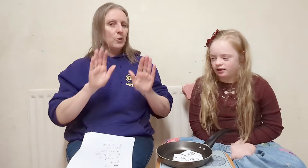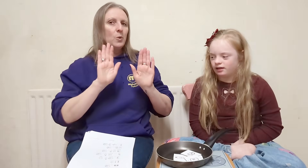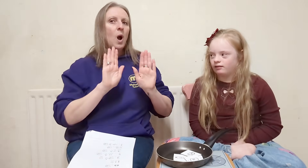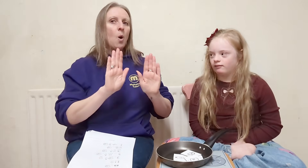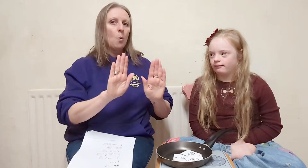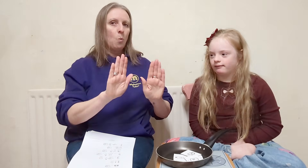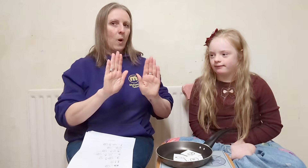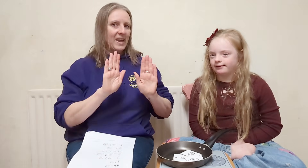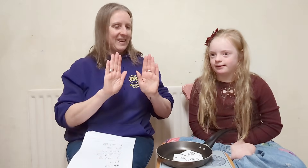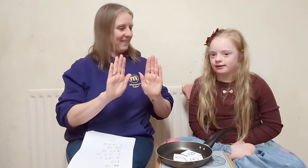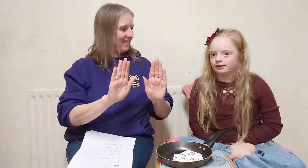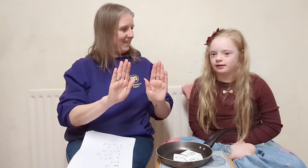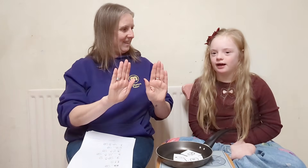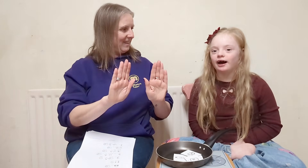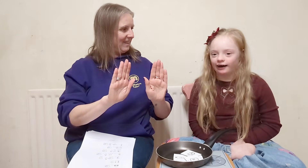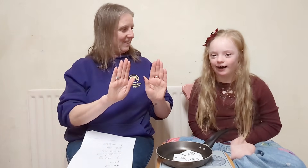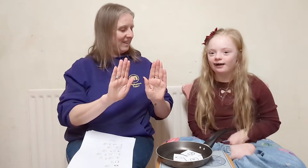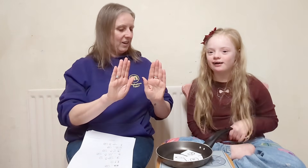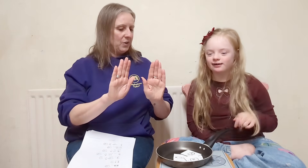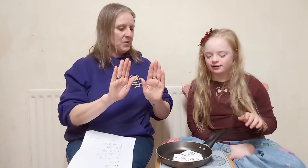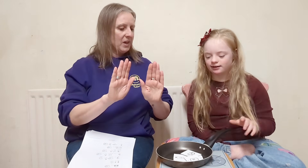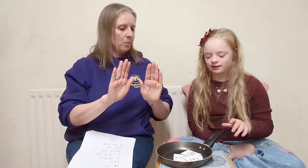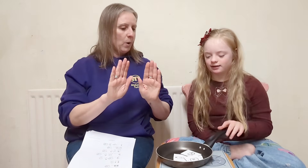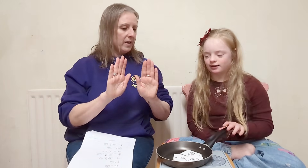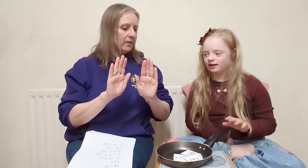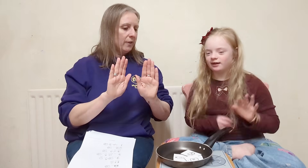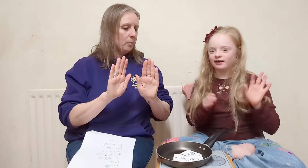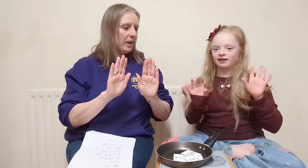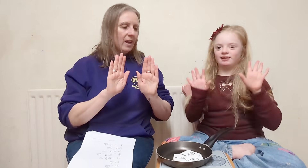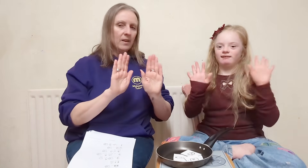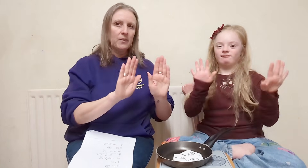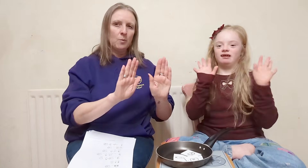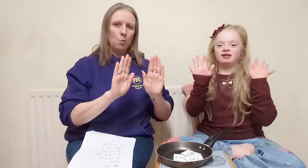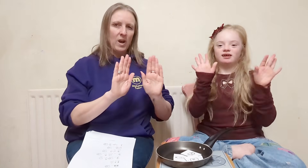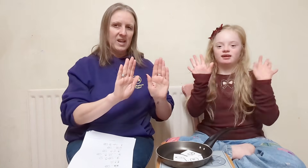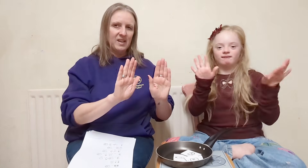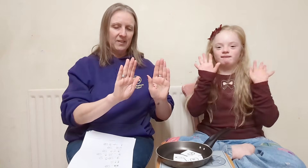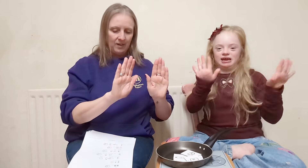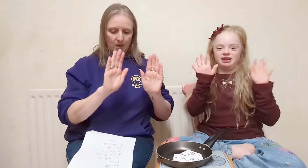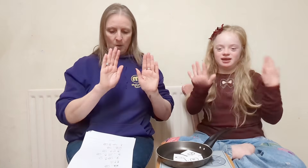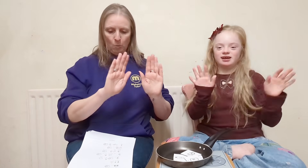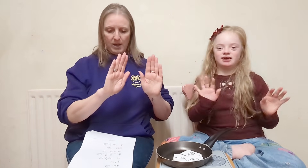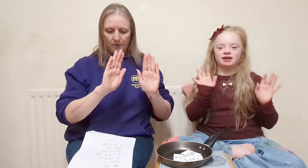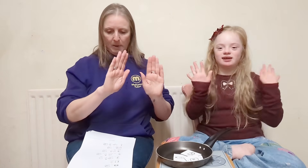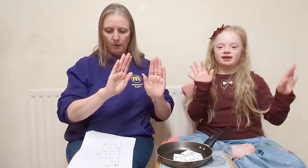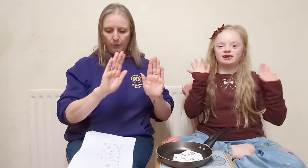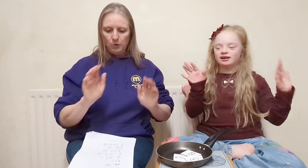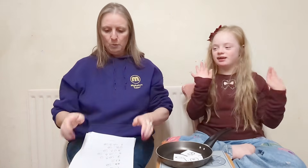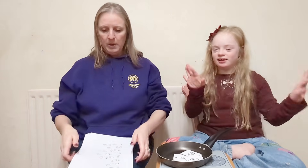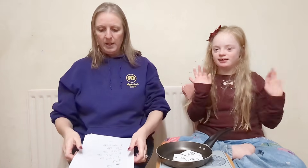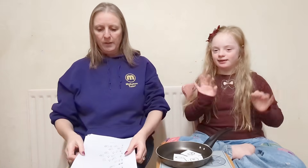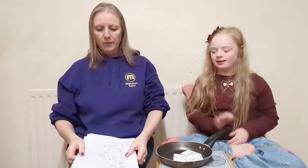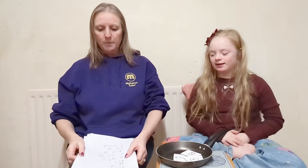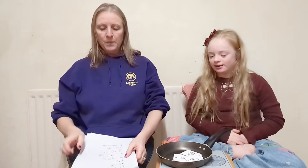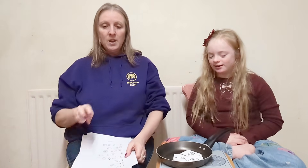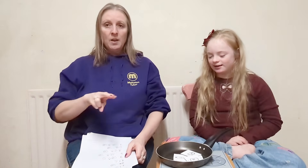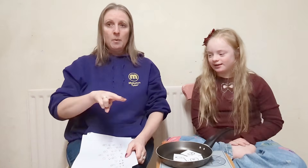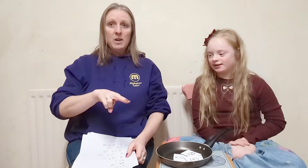to wait. Can you sign wait a little bit? That's it, wait. Wait about 2 minutes. And then we need